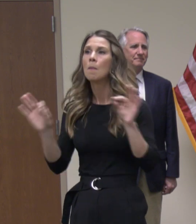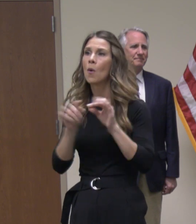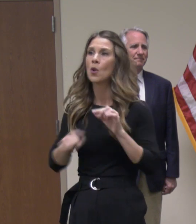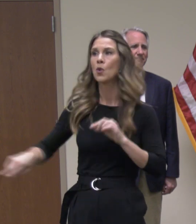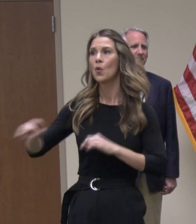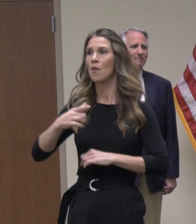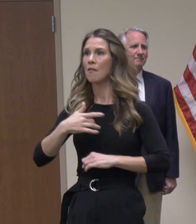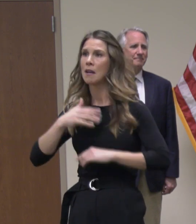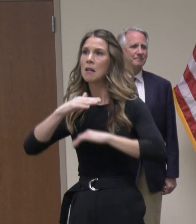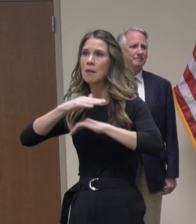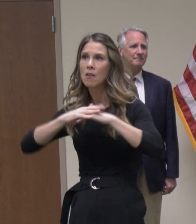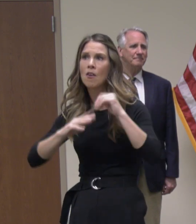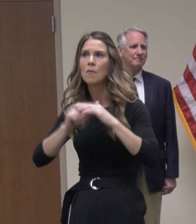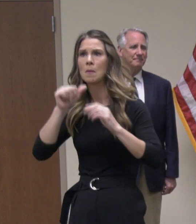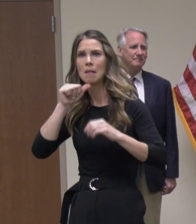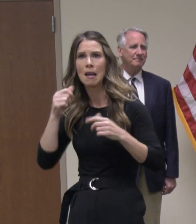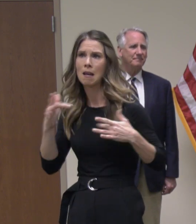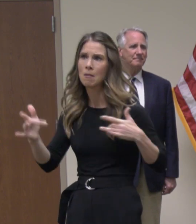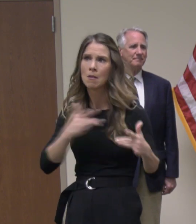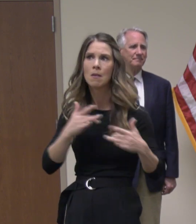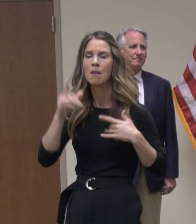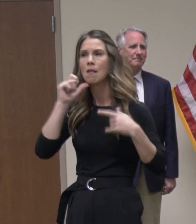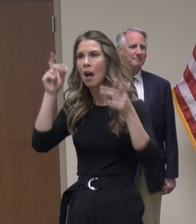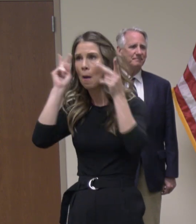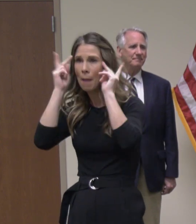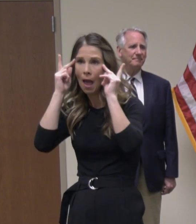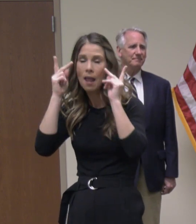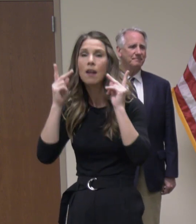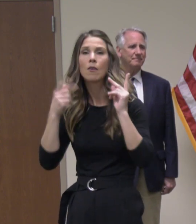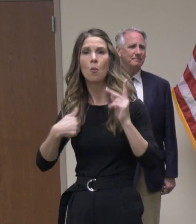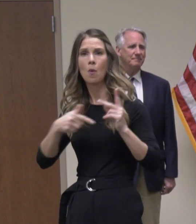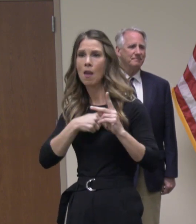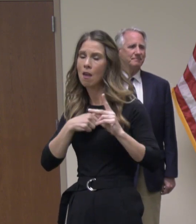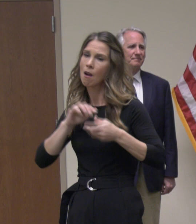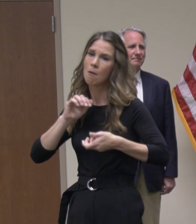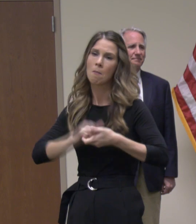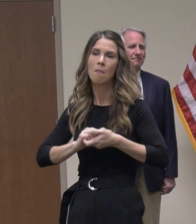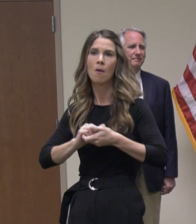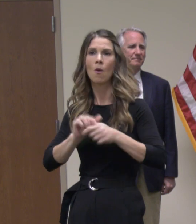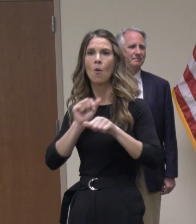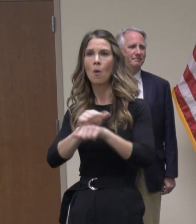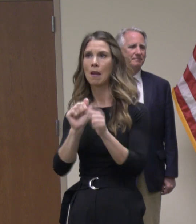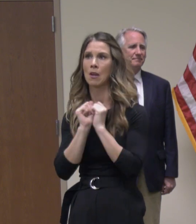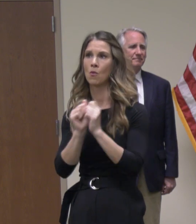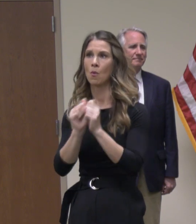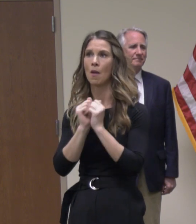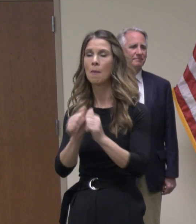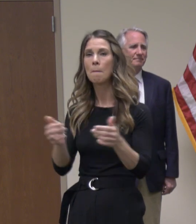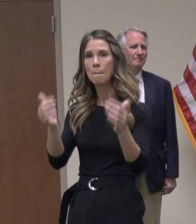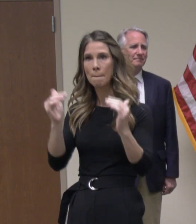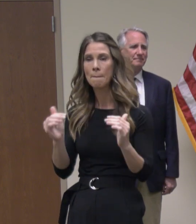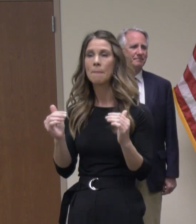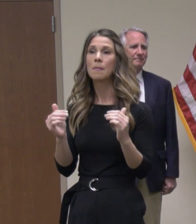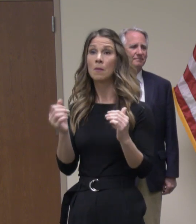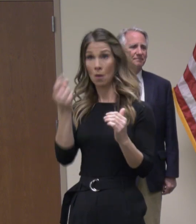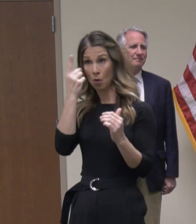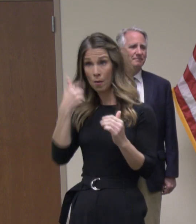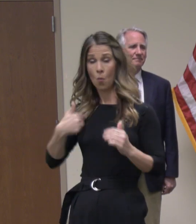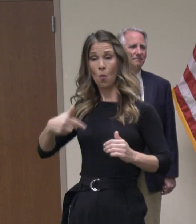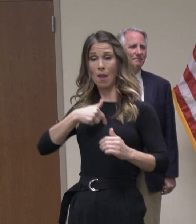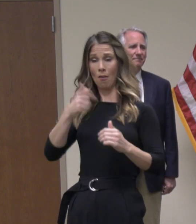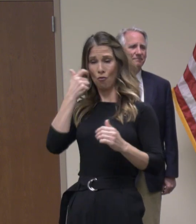can continue to resonate with all of us. I also want to remind you, the community, of our Ready NHC pillars: make a